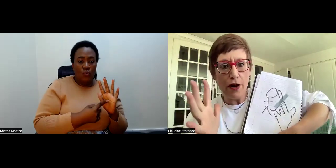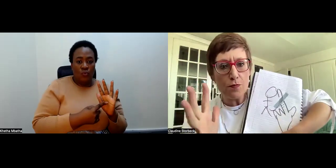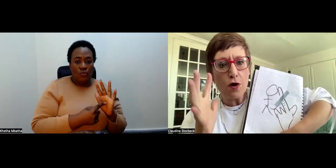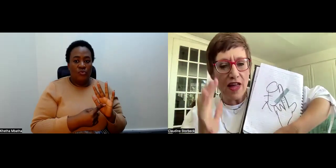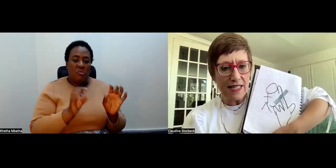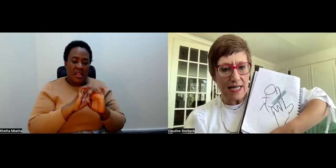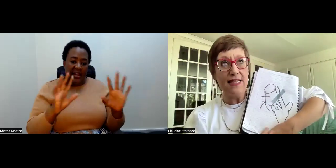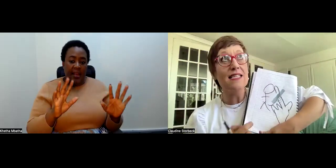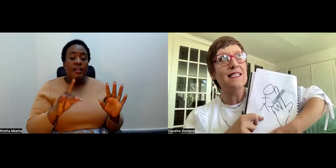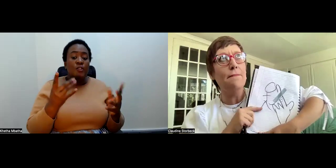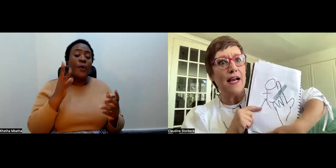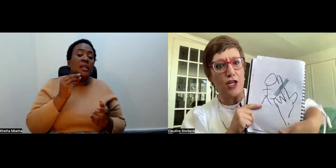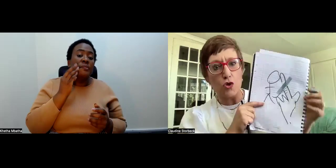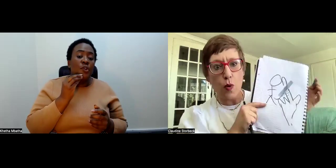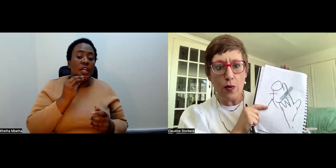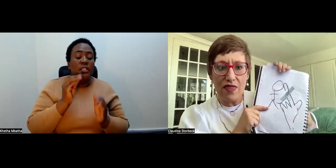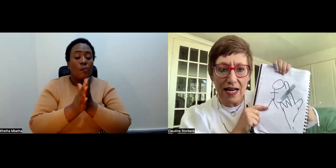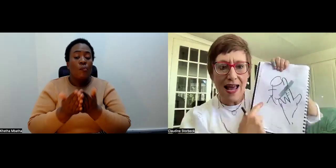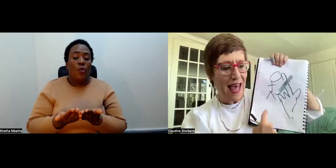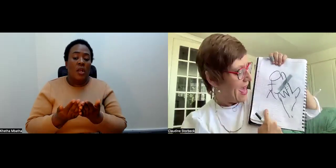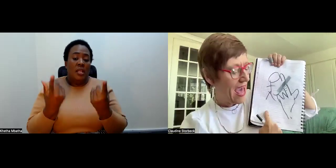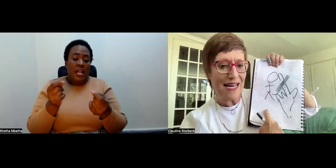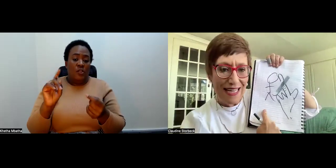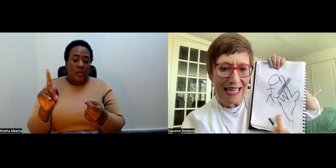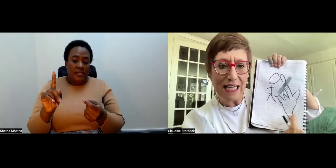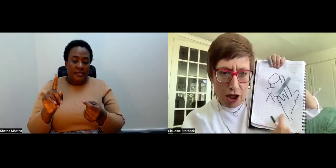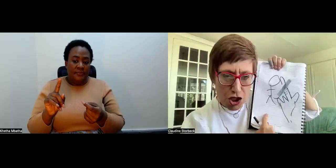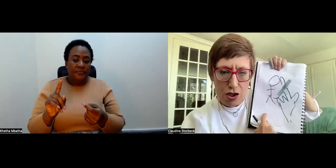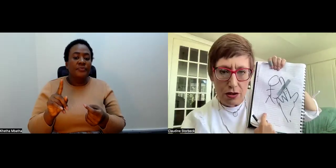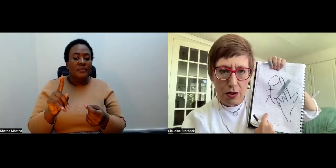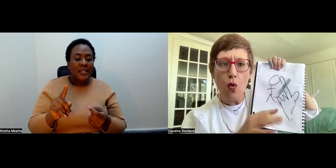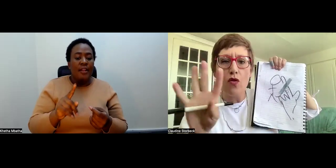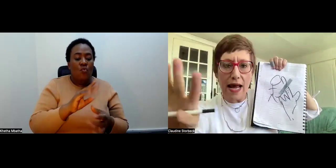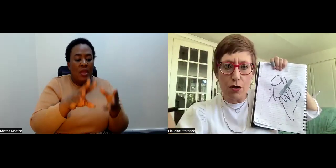the experience book then does, and this is the magic, is where we then add